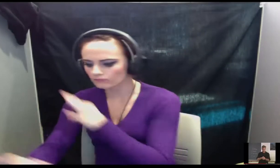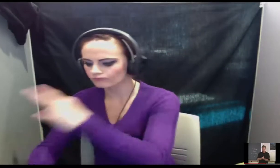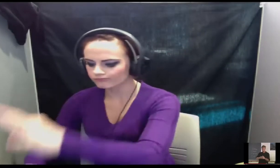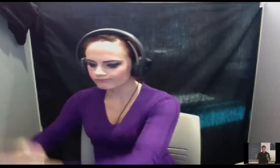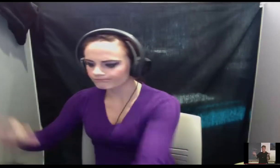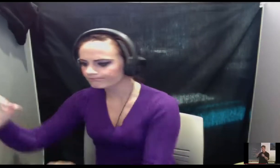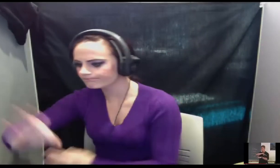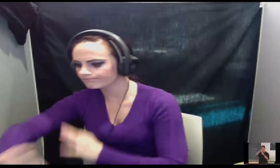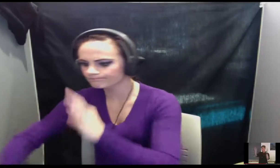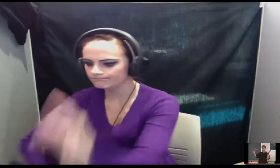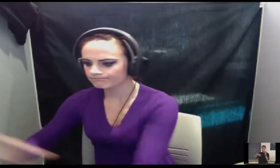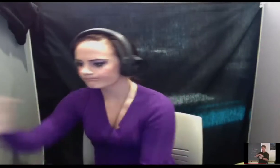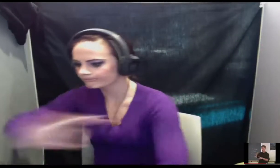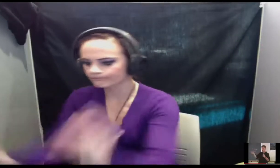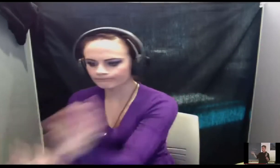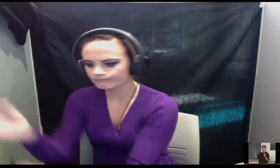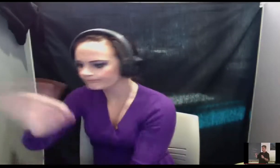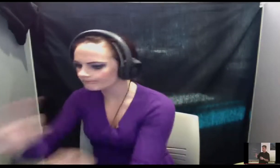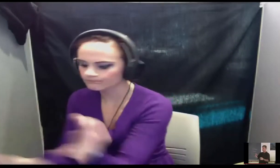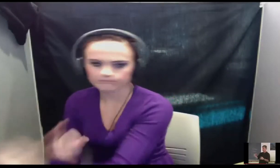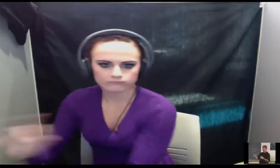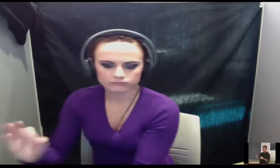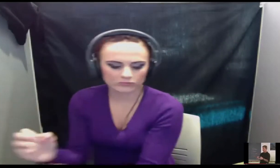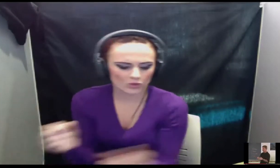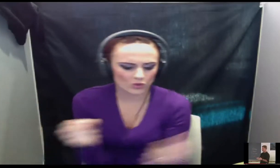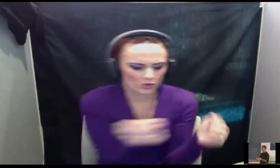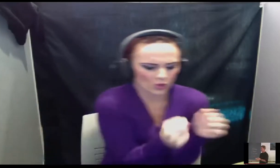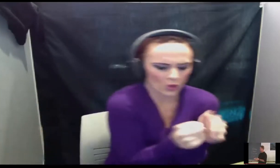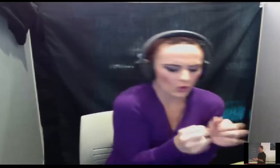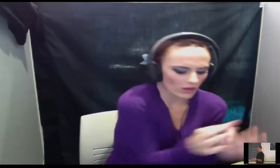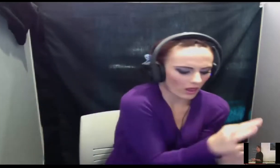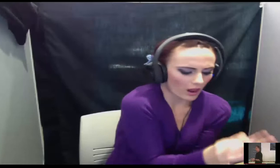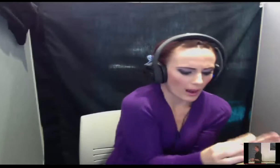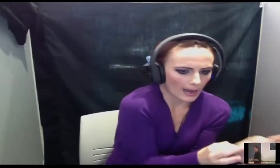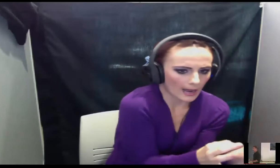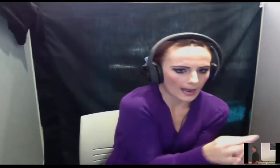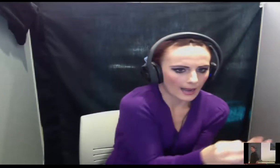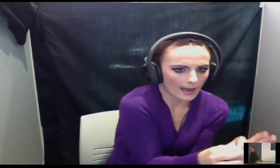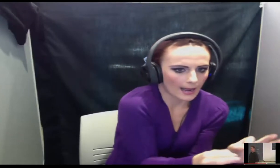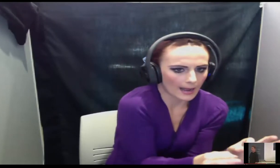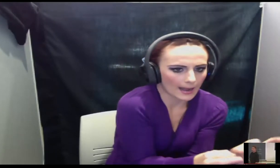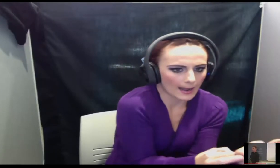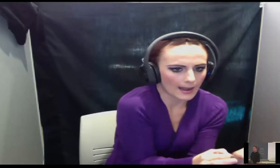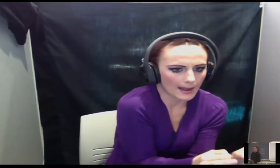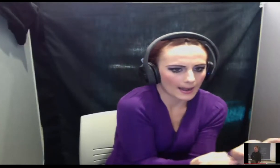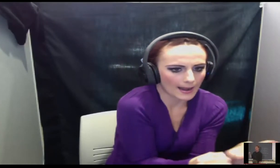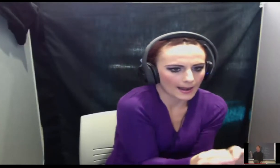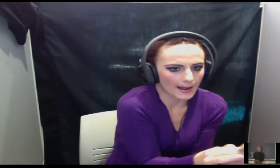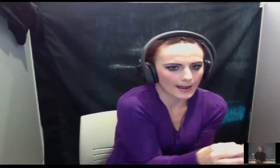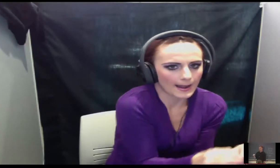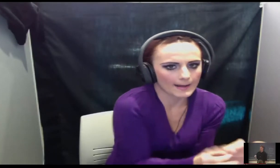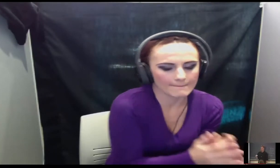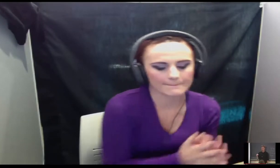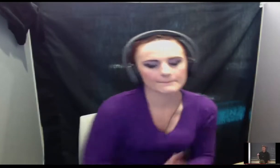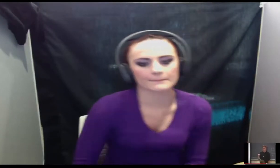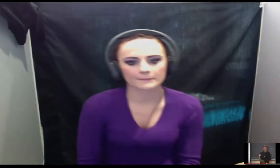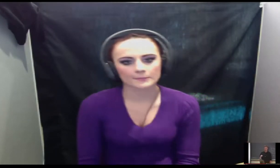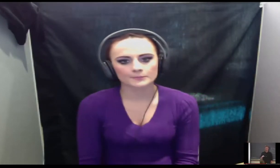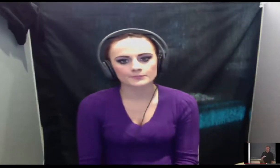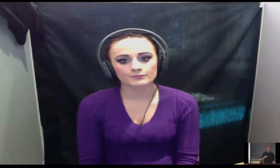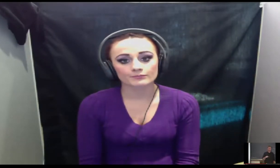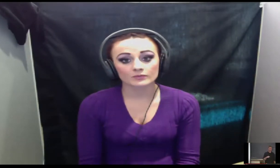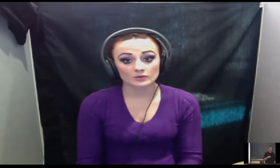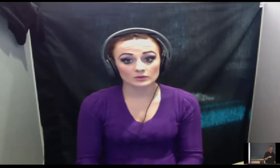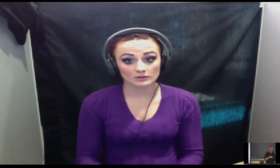The warm ones are just all over the place. And they've got all this space between them. Now, if you look at